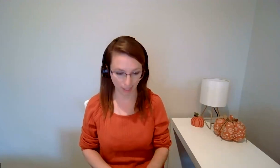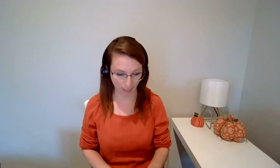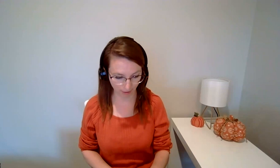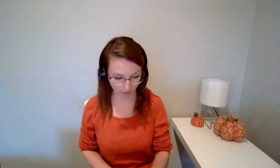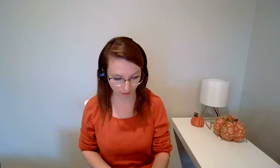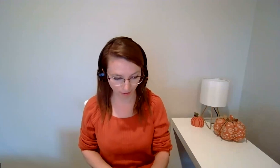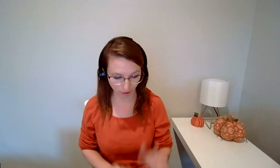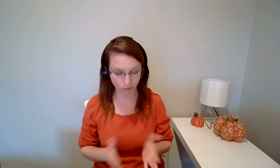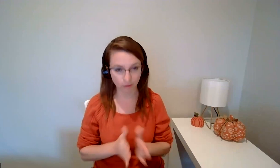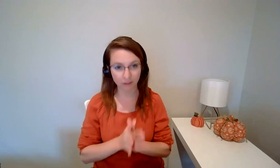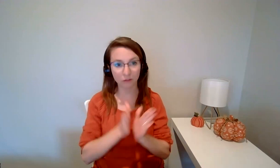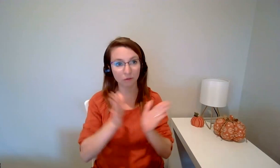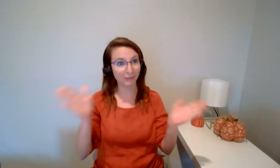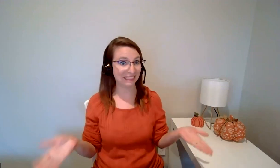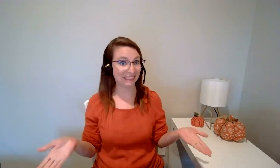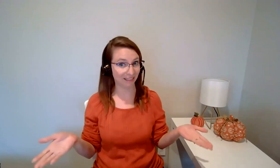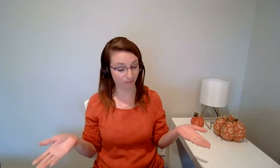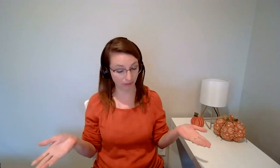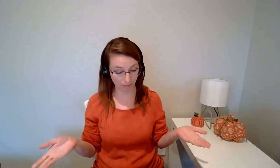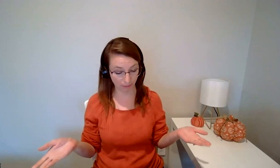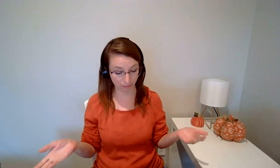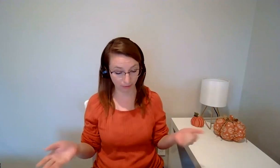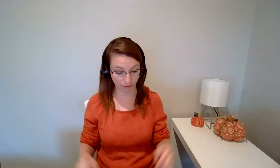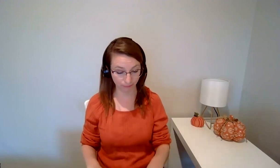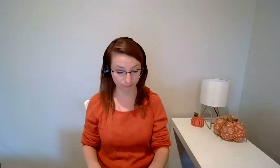Okay. All right, so let's do some extended family members.